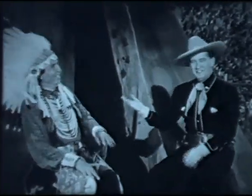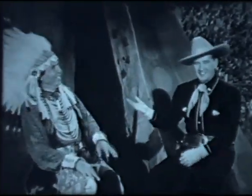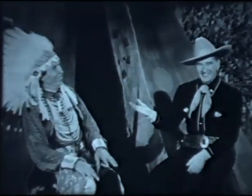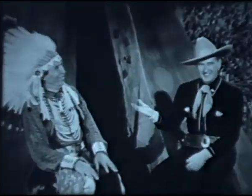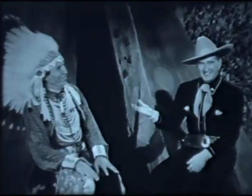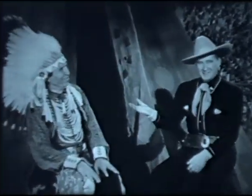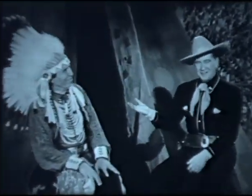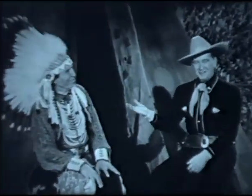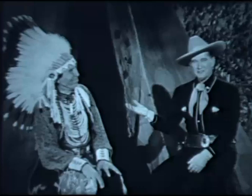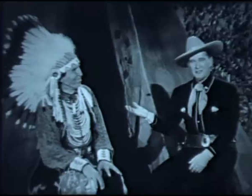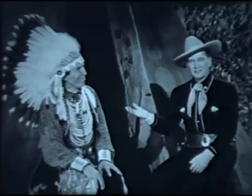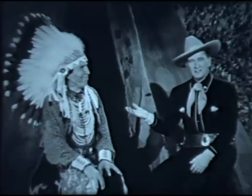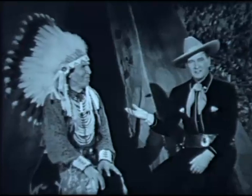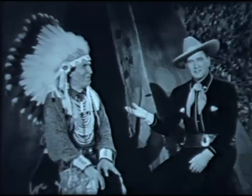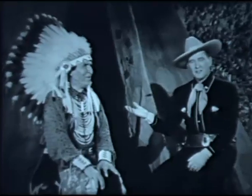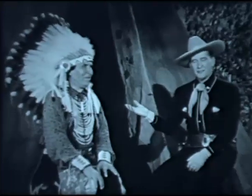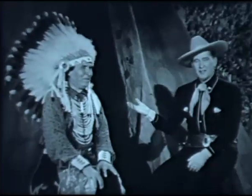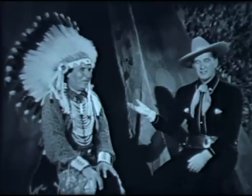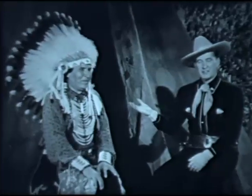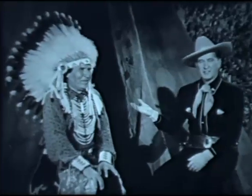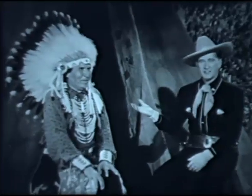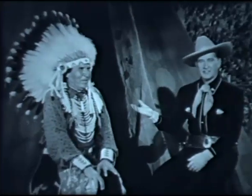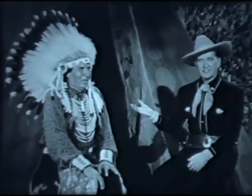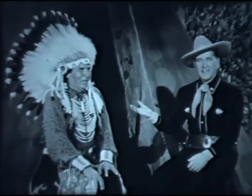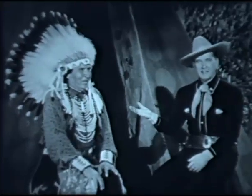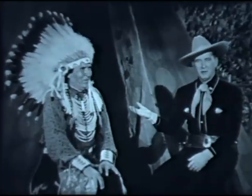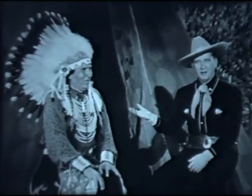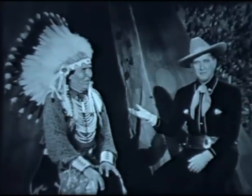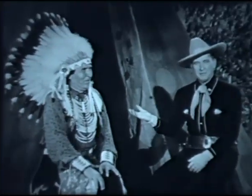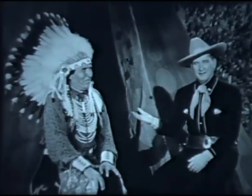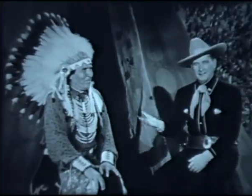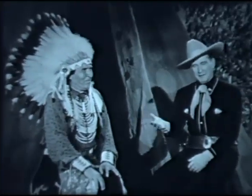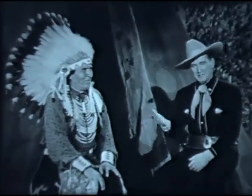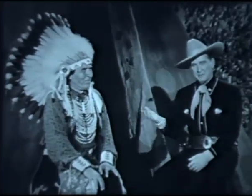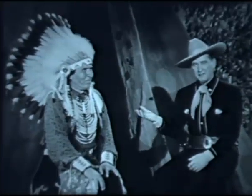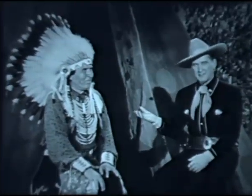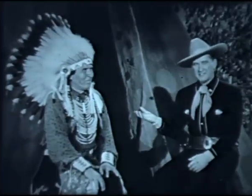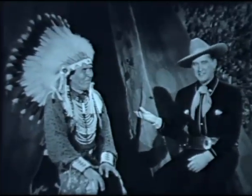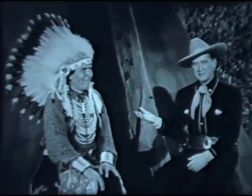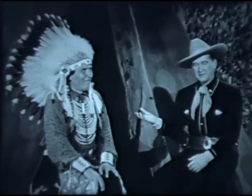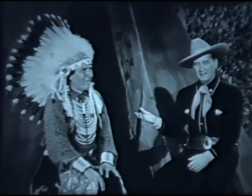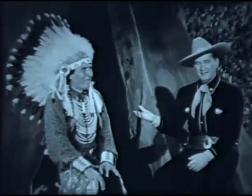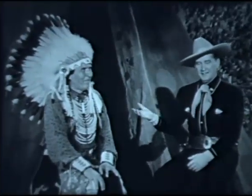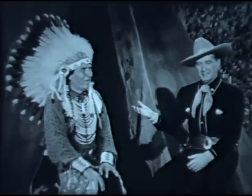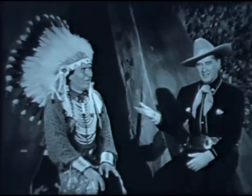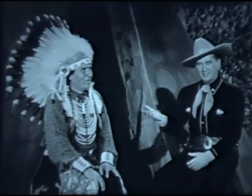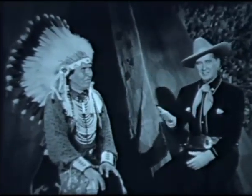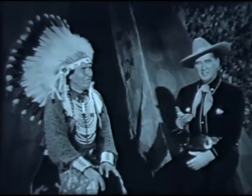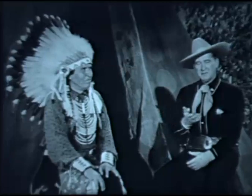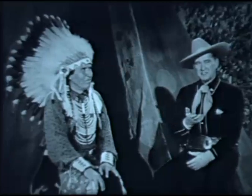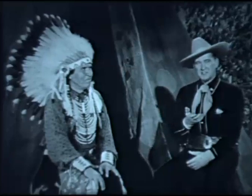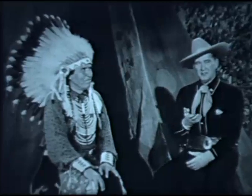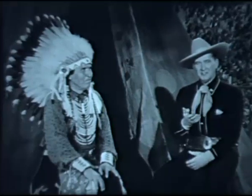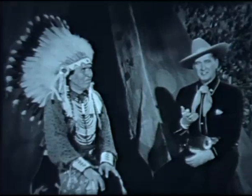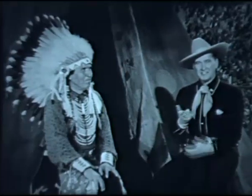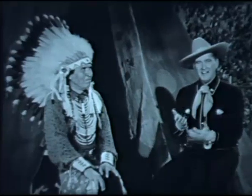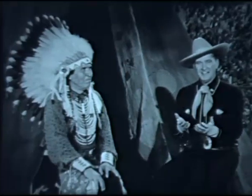But my old friend Chief Ulachi here, he's a Yakima. I was up here visiting him. He started to tell me a story in